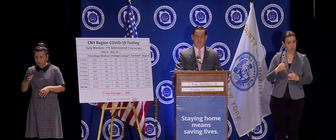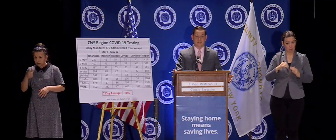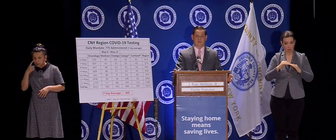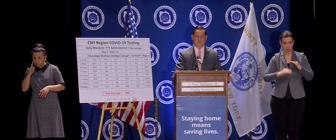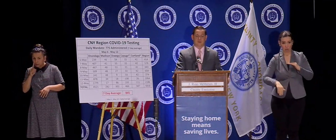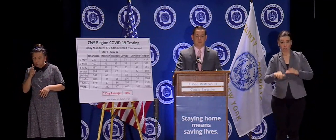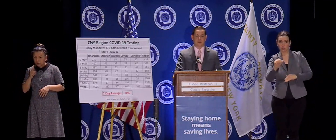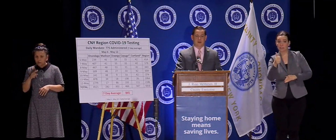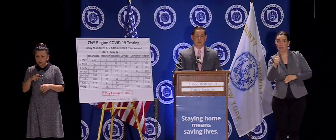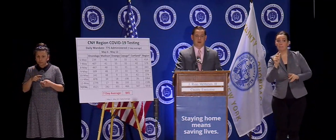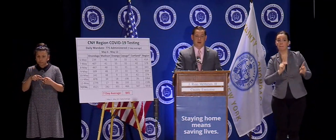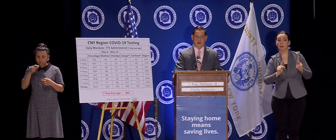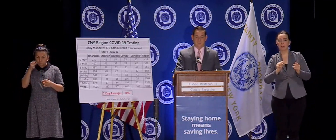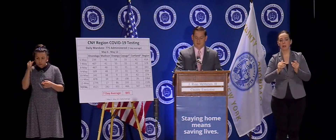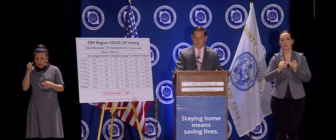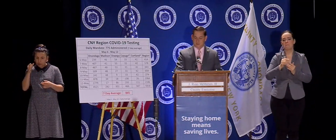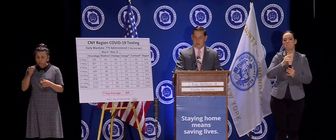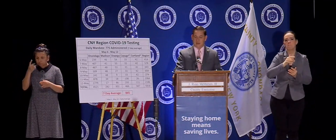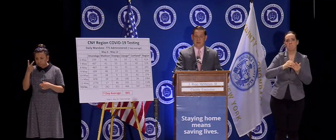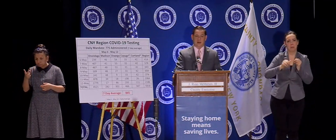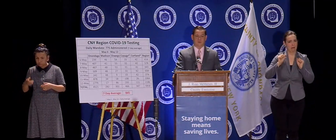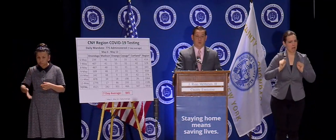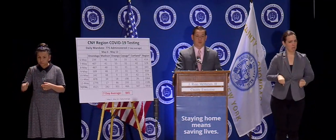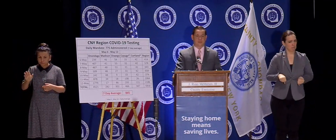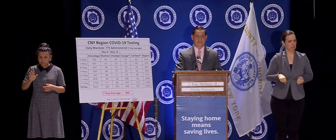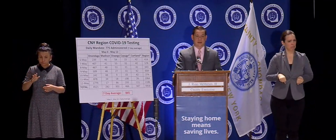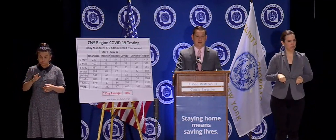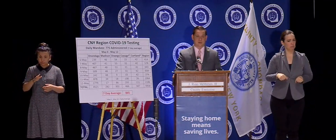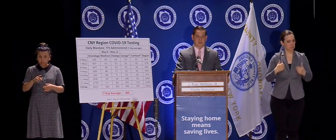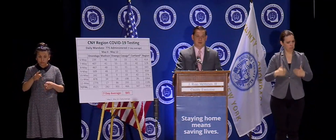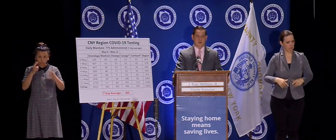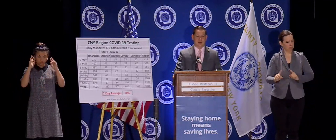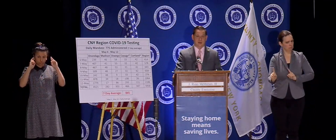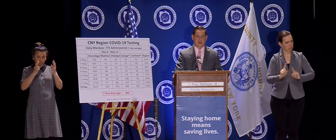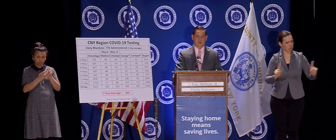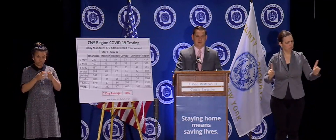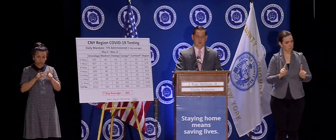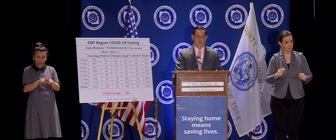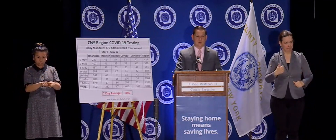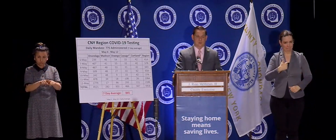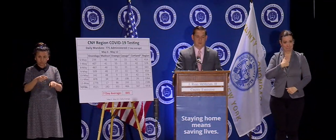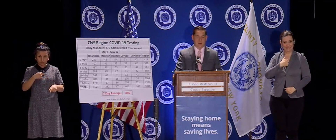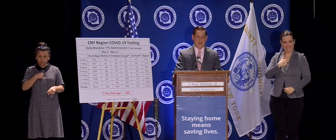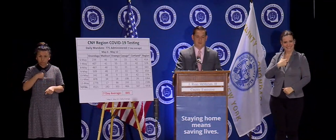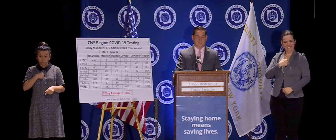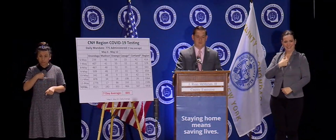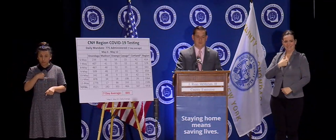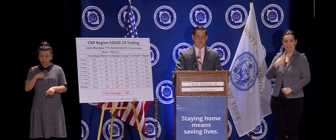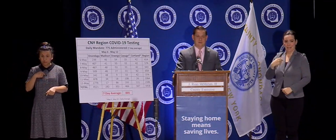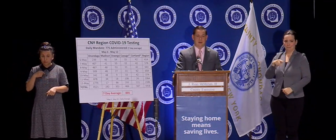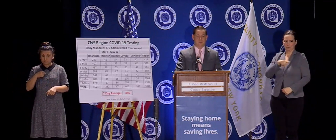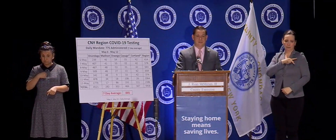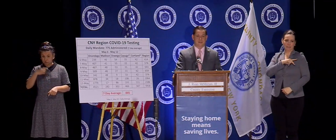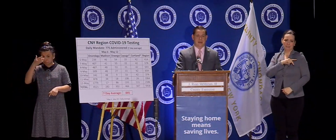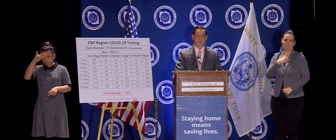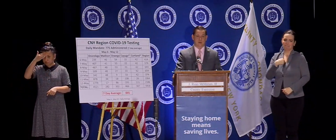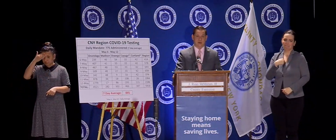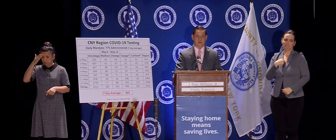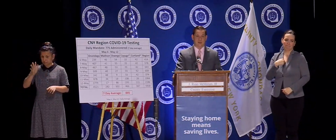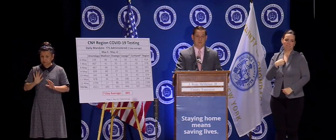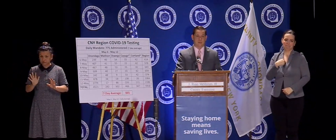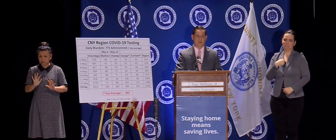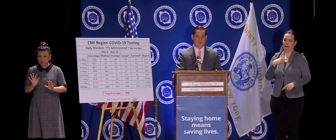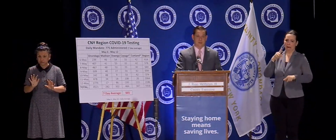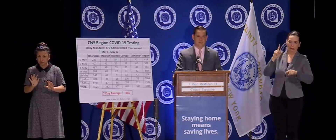you want to be the safest. For me, I could not afford to be sick. So I have not been seeing